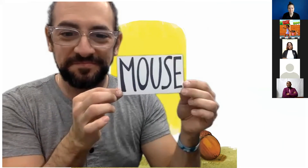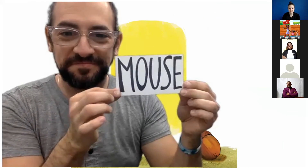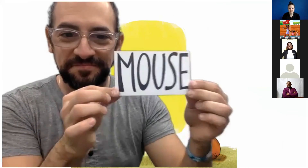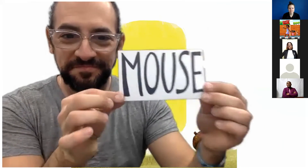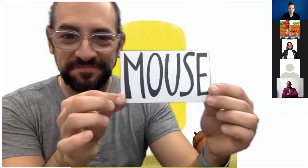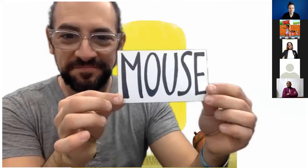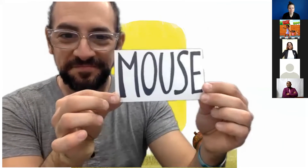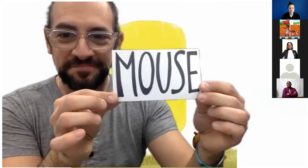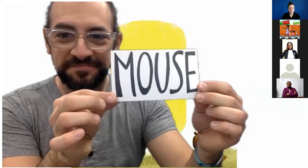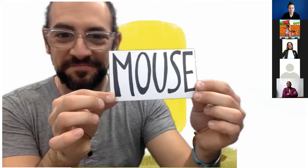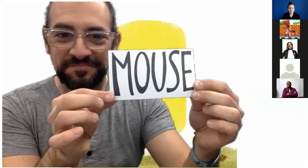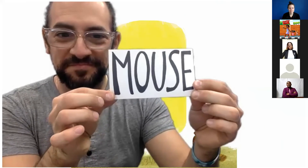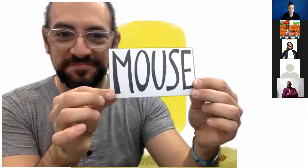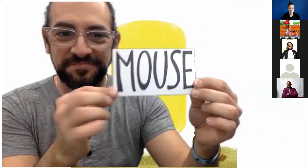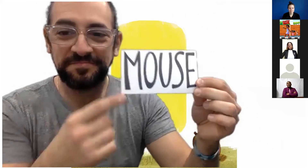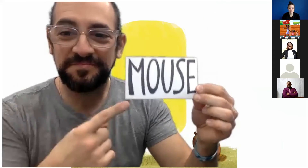Mouse.